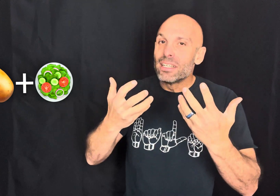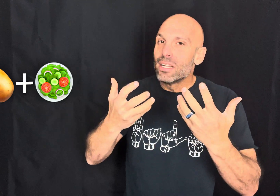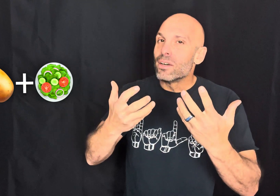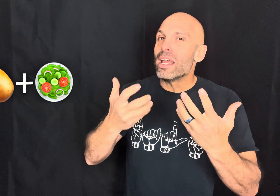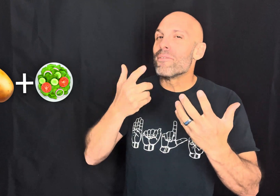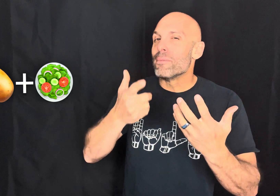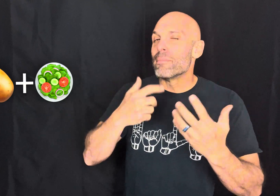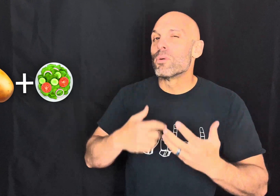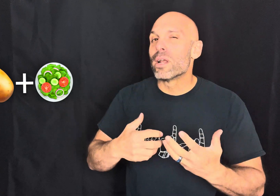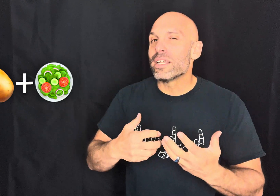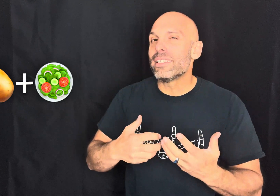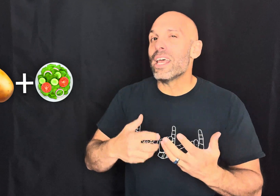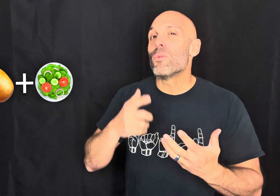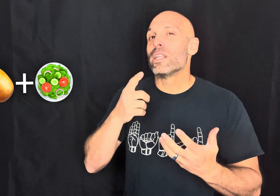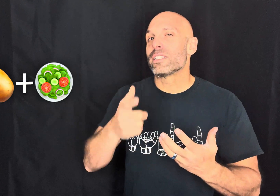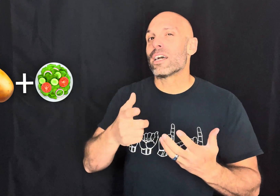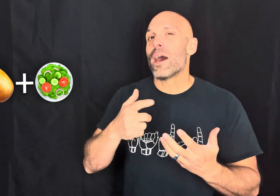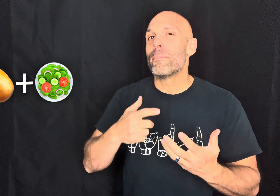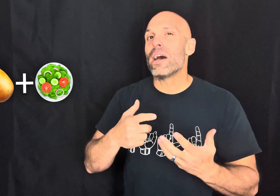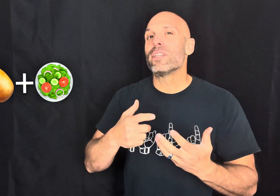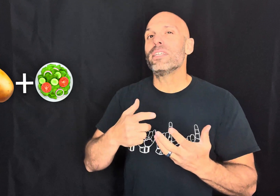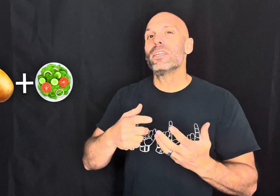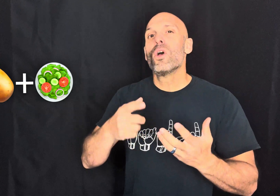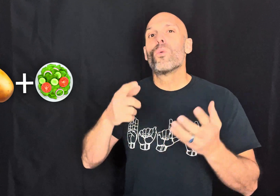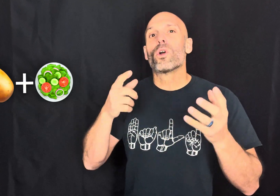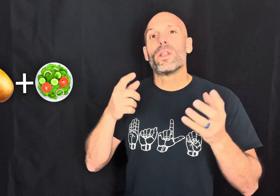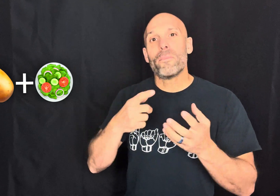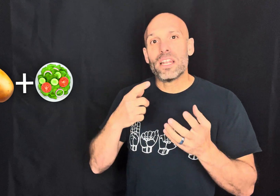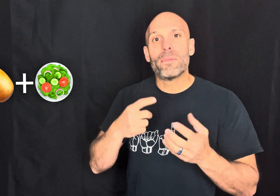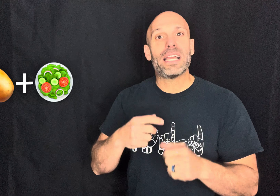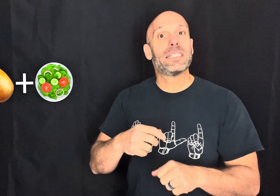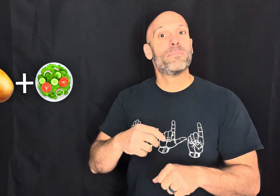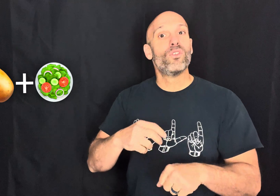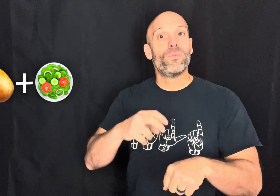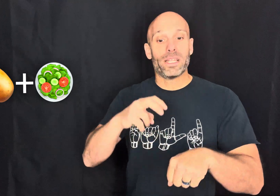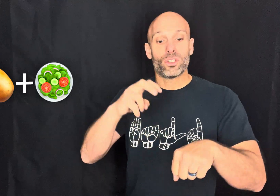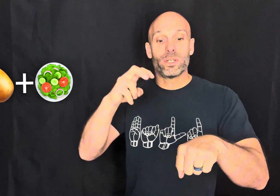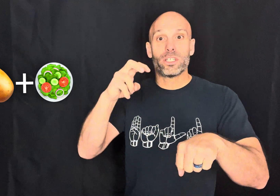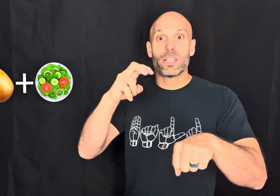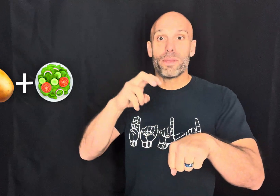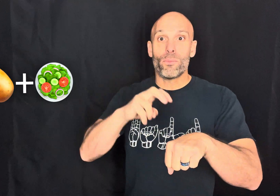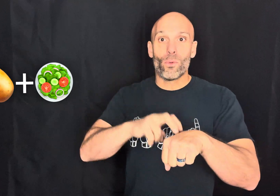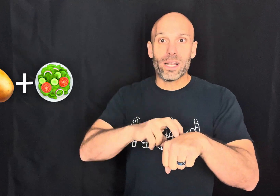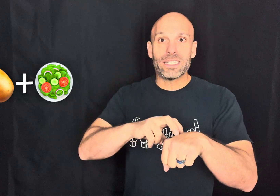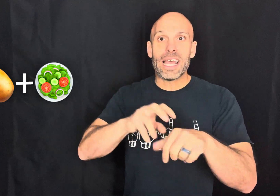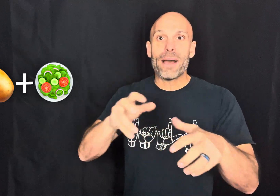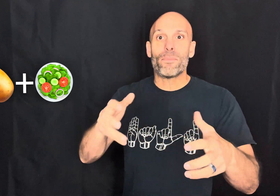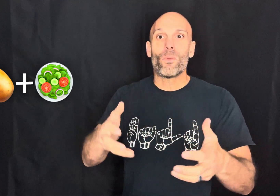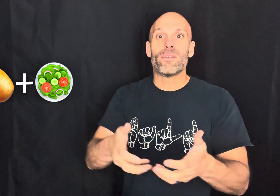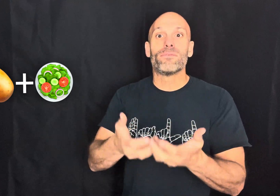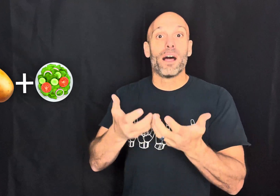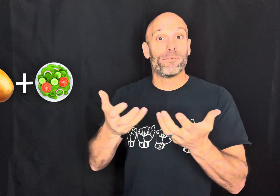All right, and remember what I said, when it's compounding, we're going to minimize the movement. So it's just going to be one tap, one fluff.